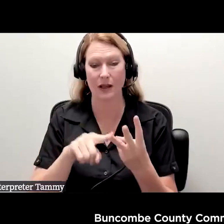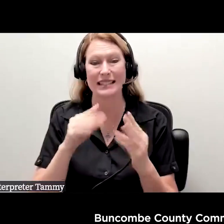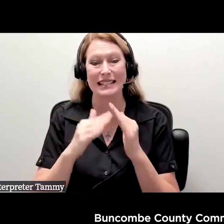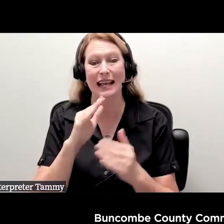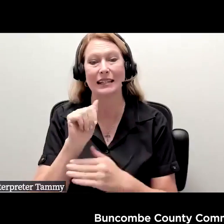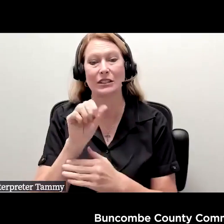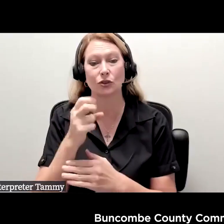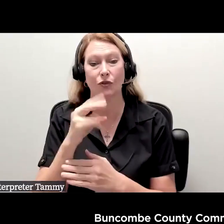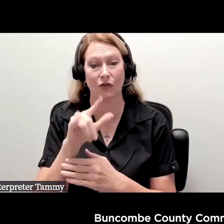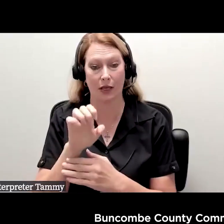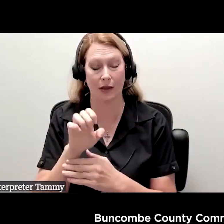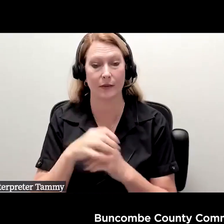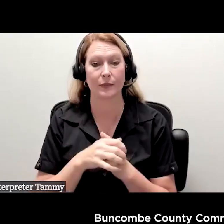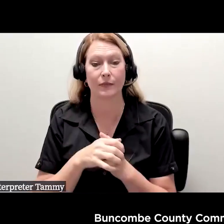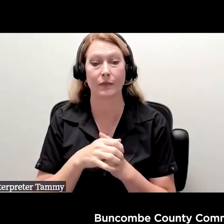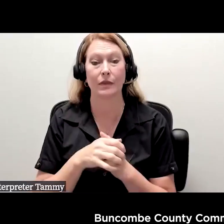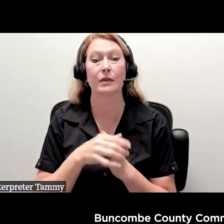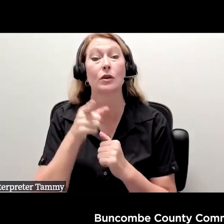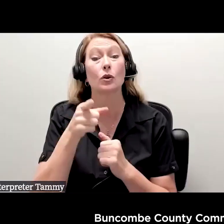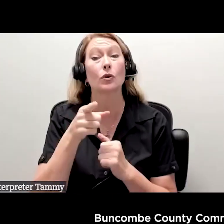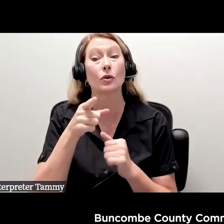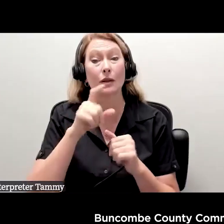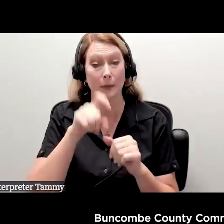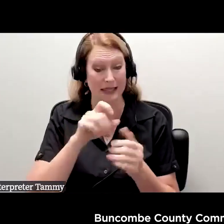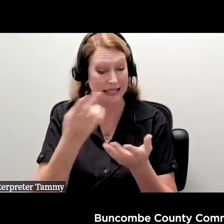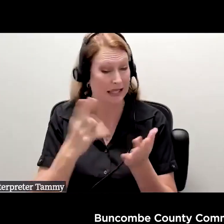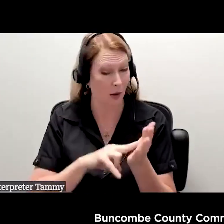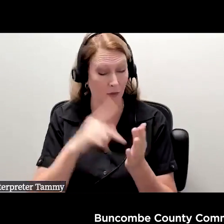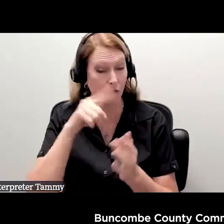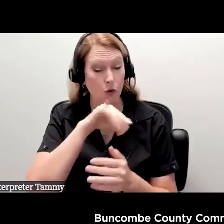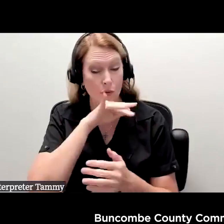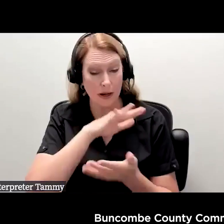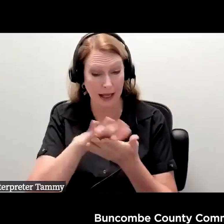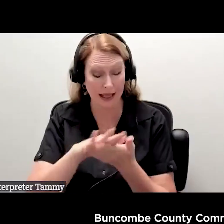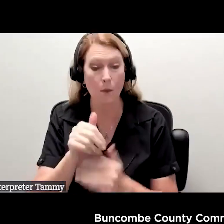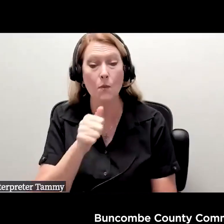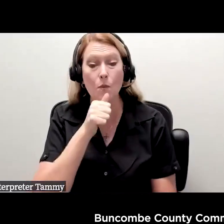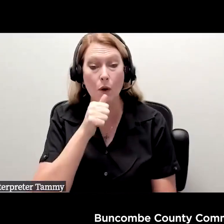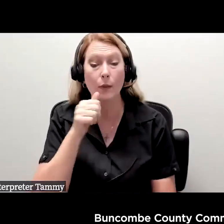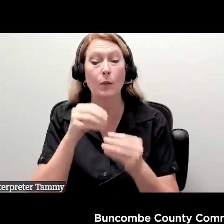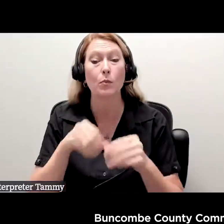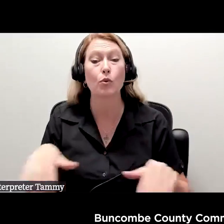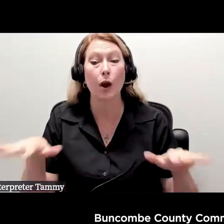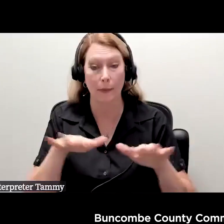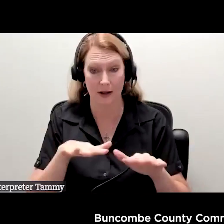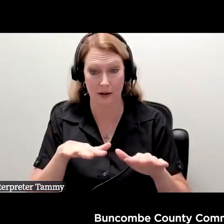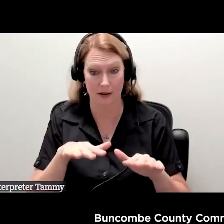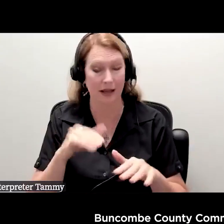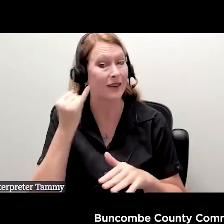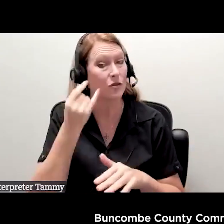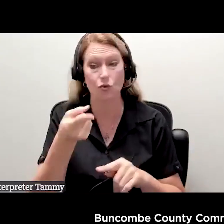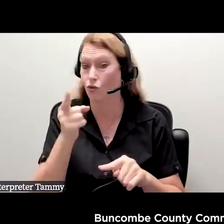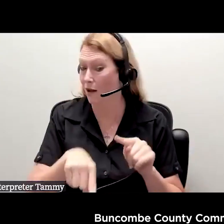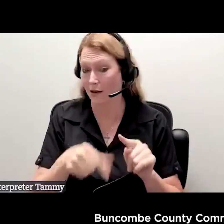So a debris removal program that you do need to sign up for is the private property debris removal program. So if you are unable to move